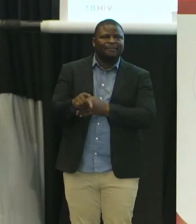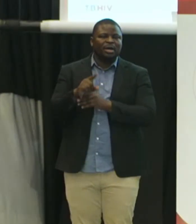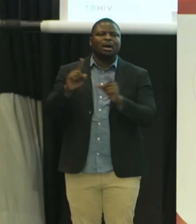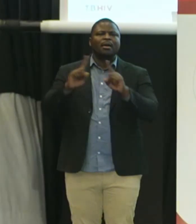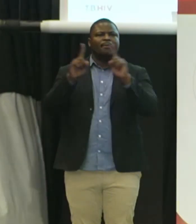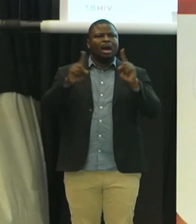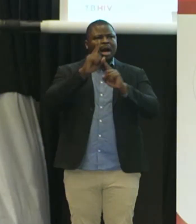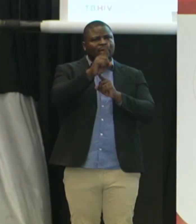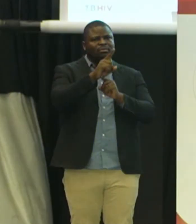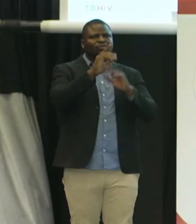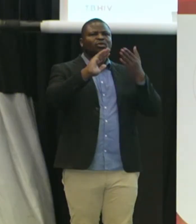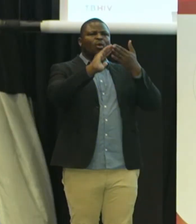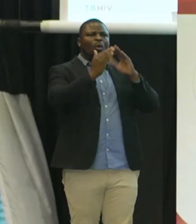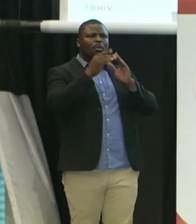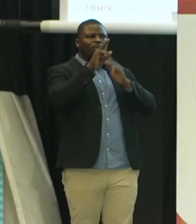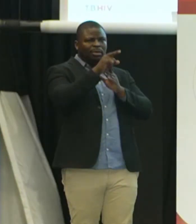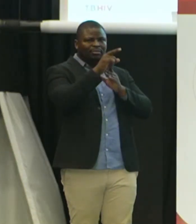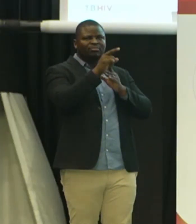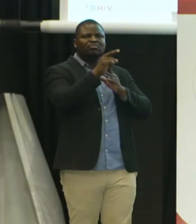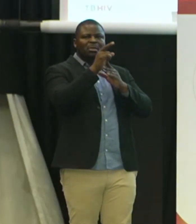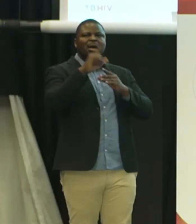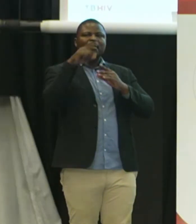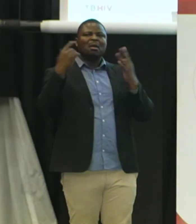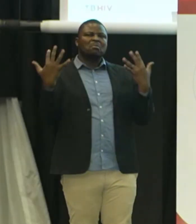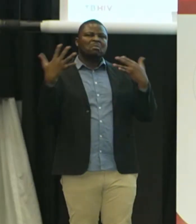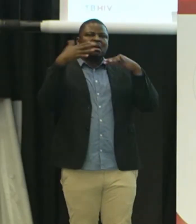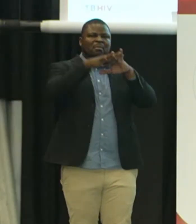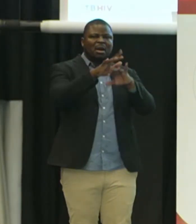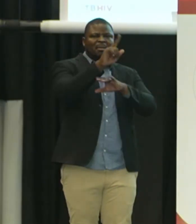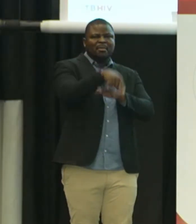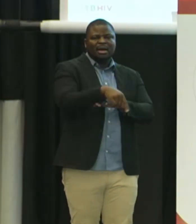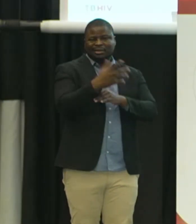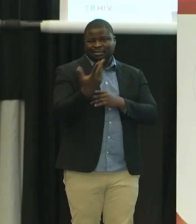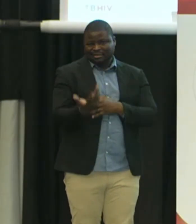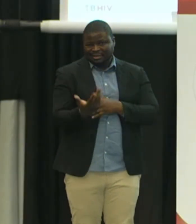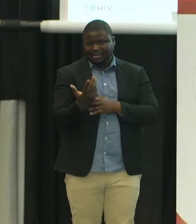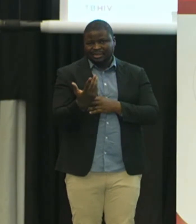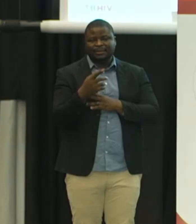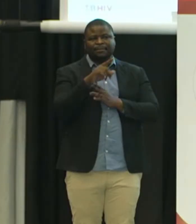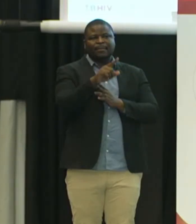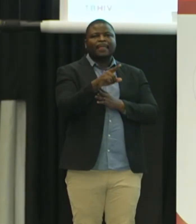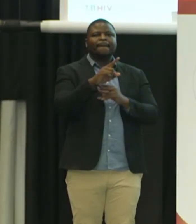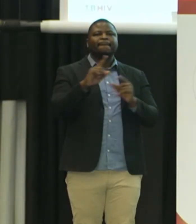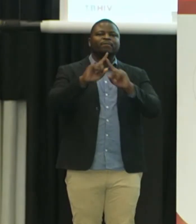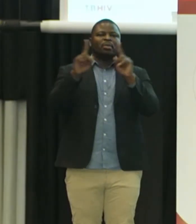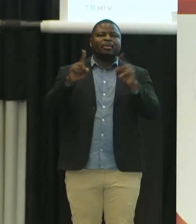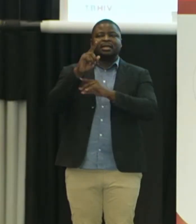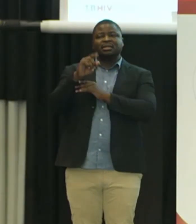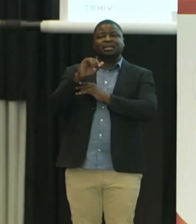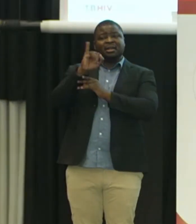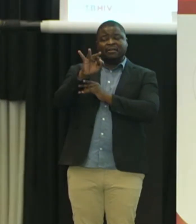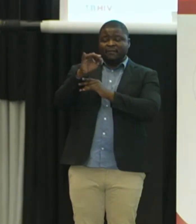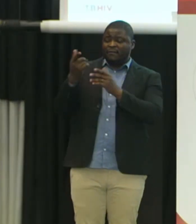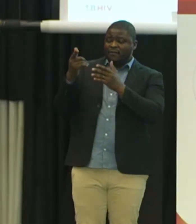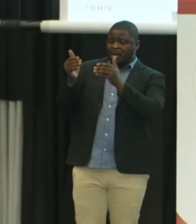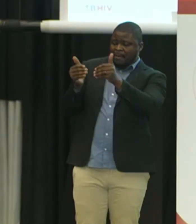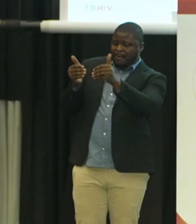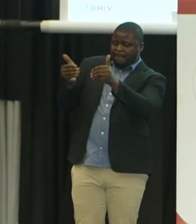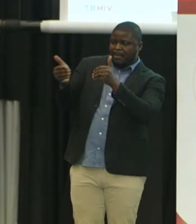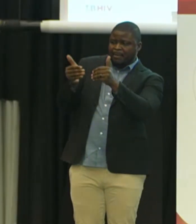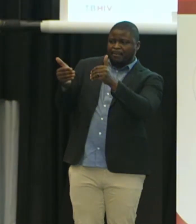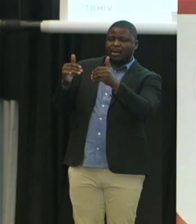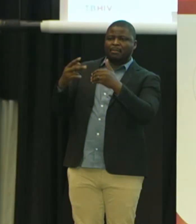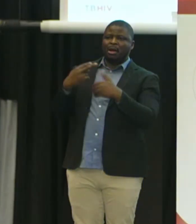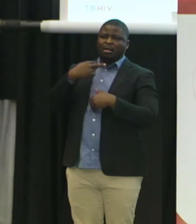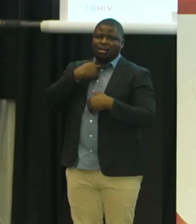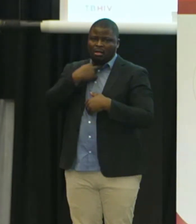interact with the general population. And if we are not going to get epidemic control within our key populations, we are